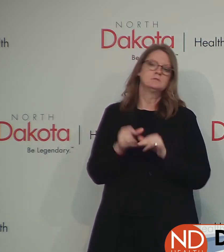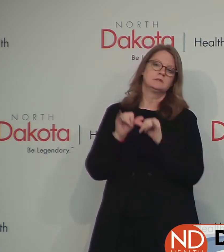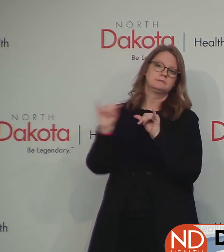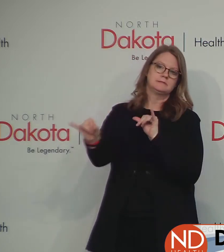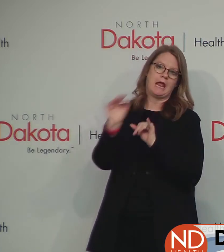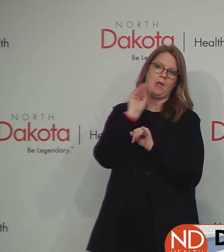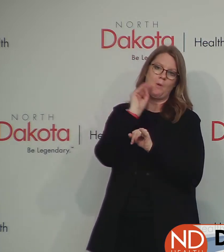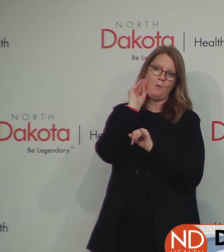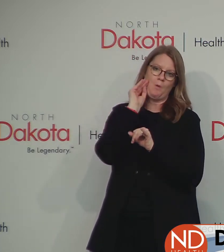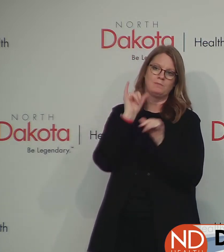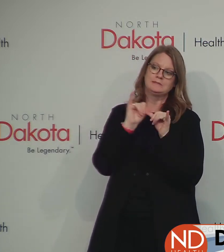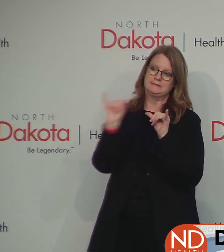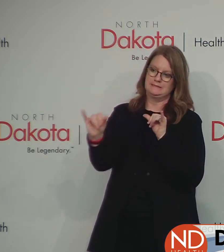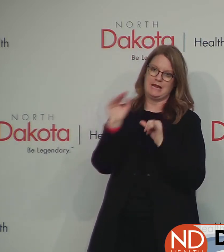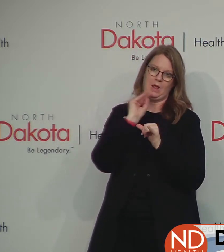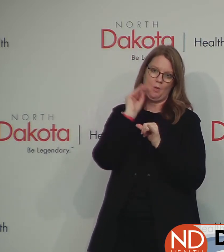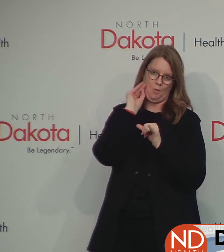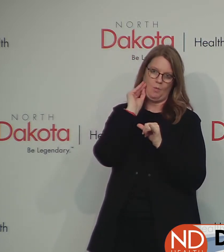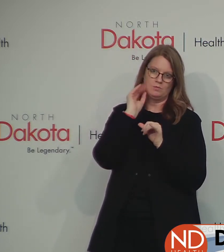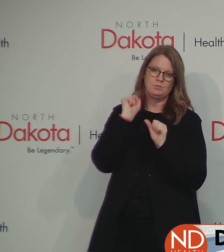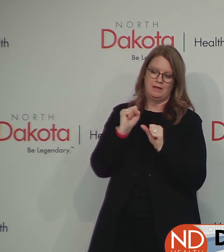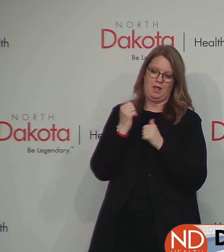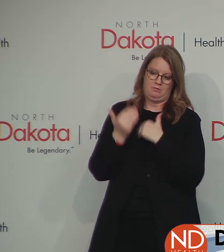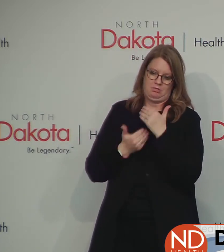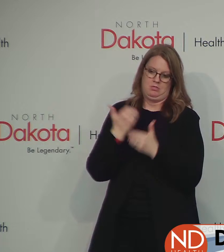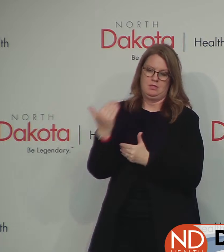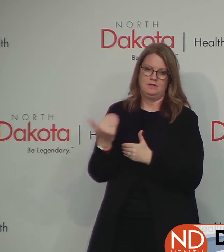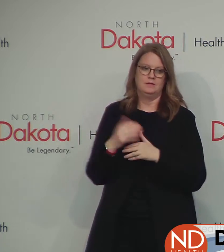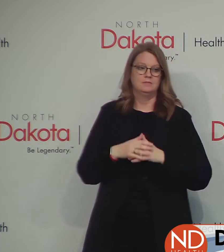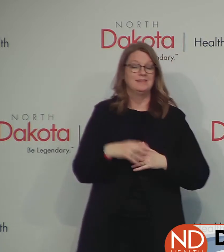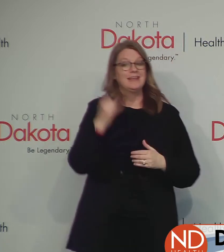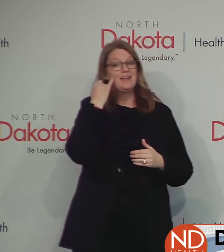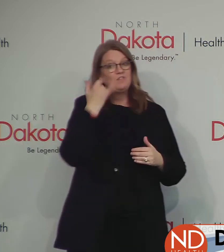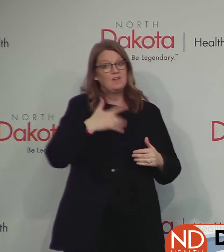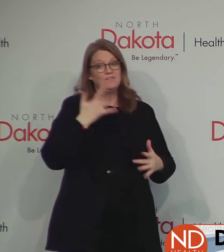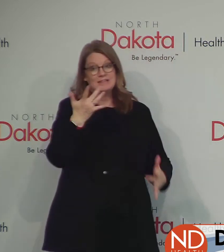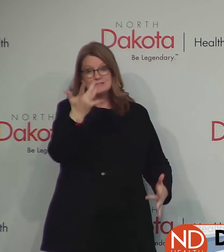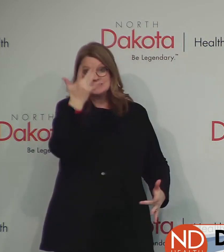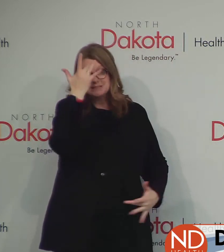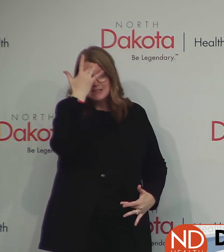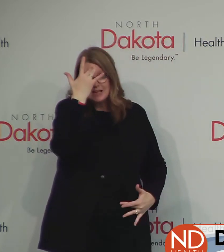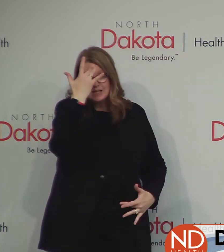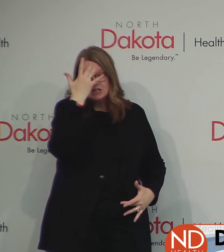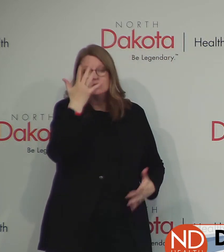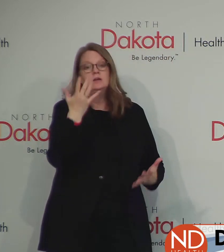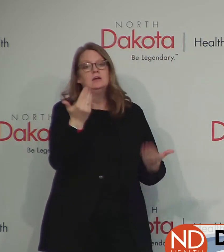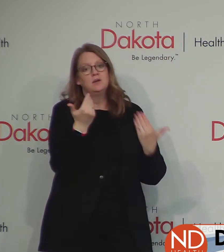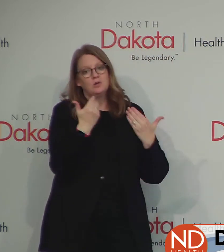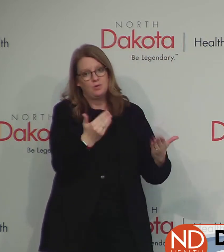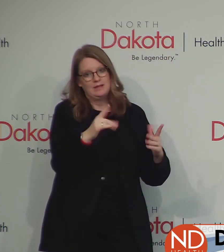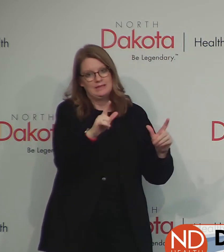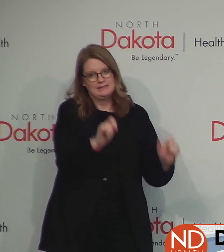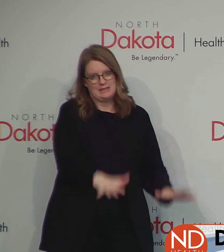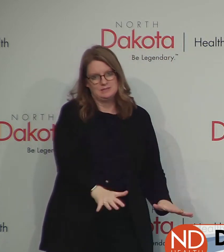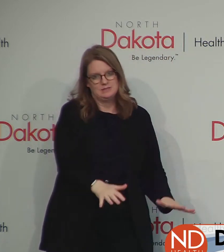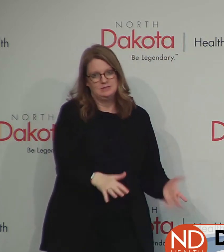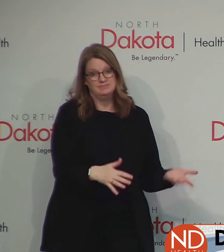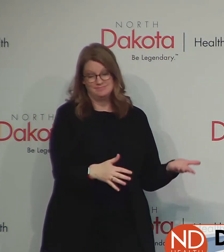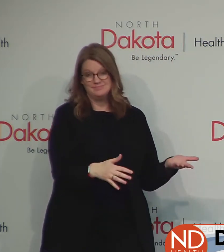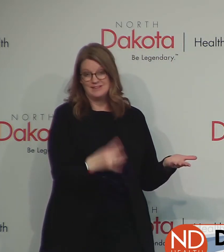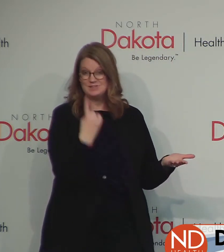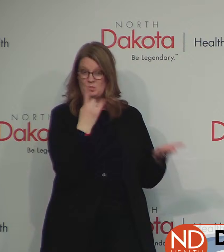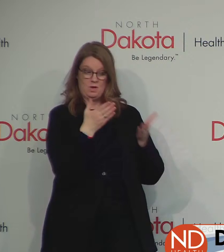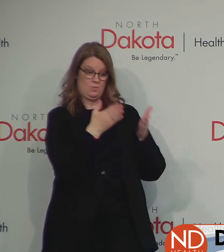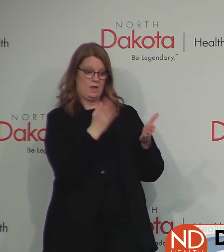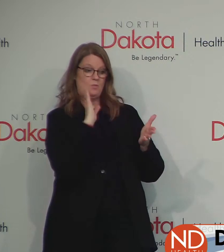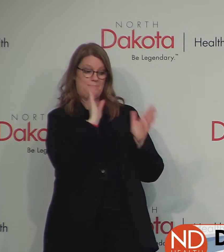so that we can get through this. And if you do feel sick, I highly encourage you to get tested. That's one of the ways we're going to be able